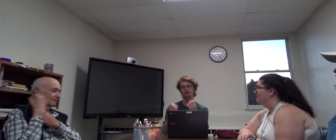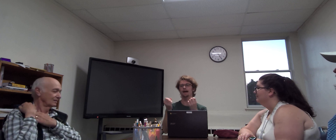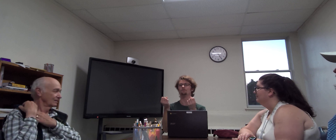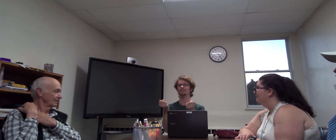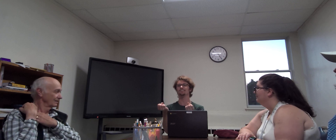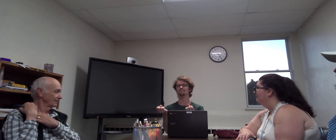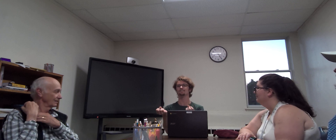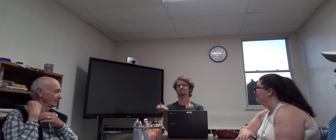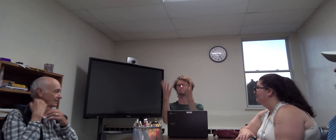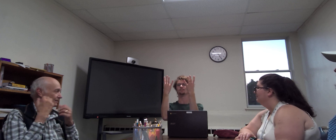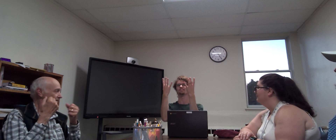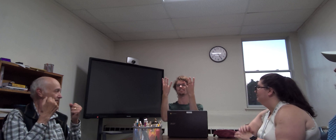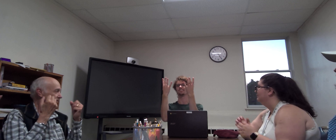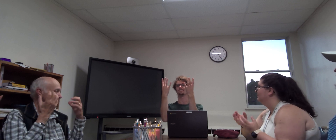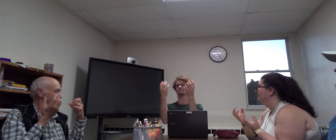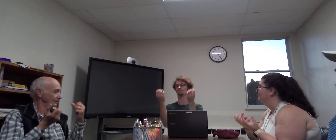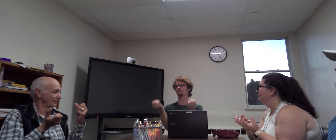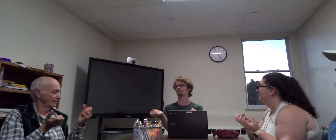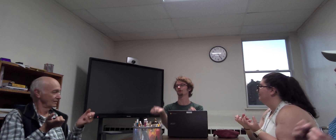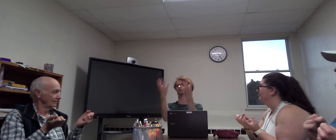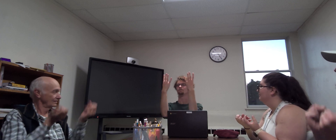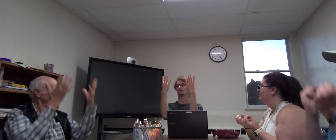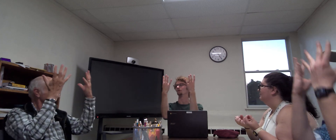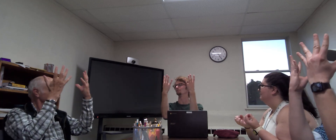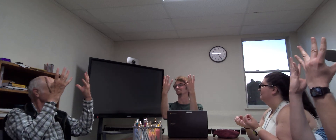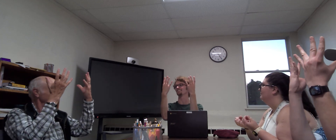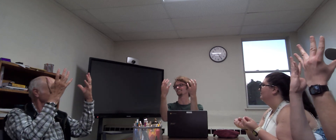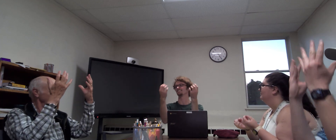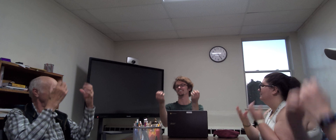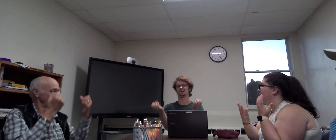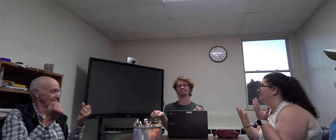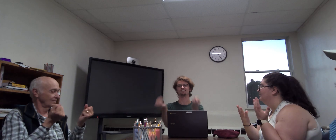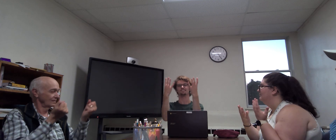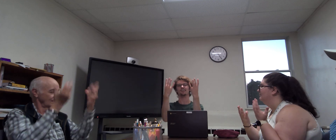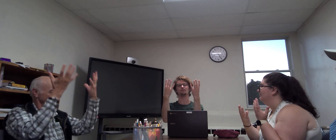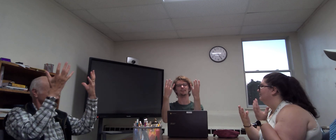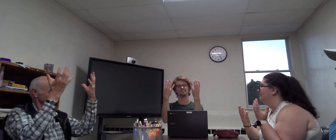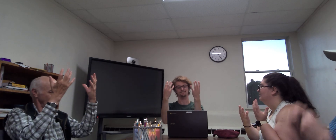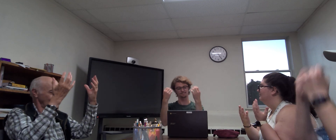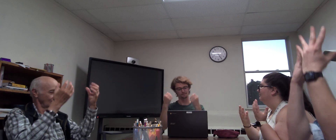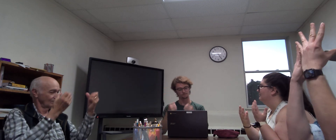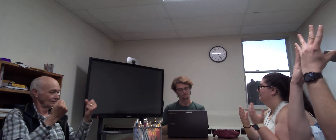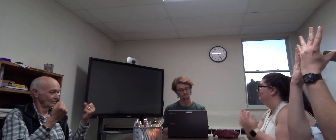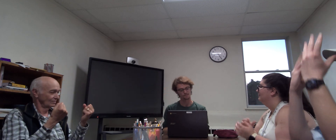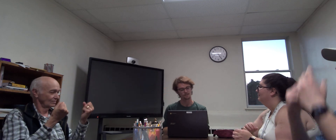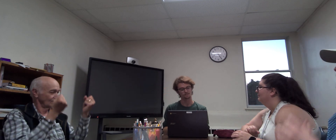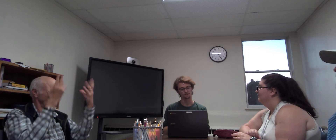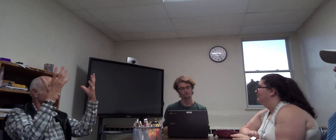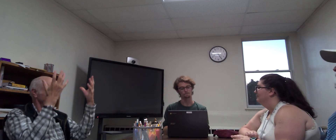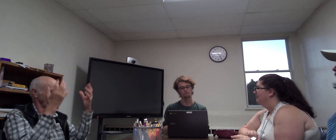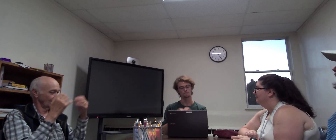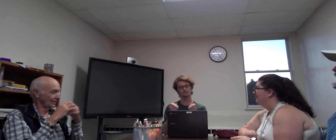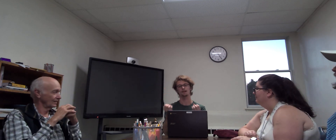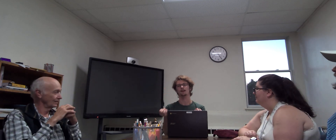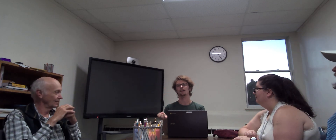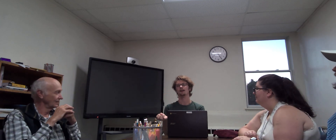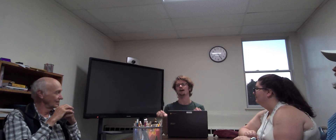How many? Goes like this. You throw a whole bunch of things in the air. How many? So, how